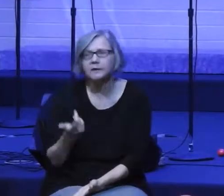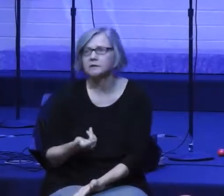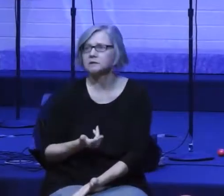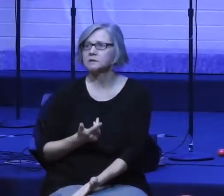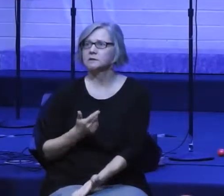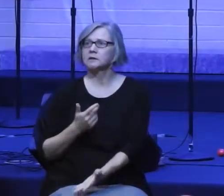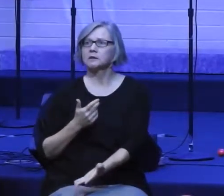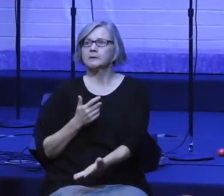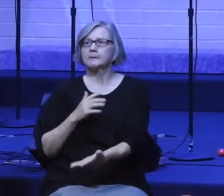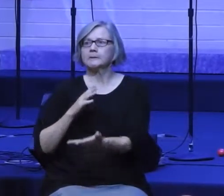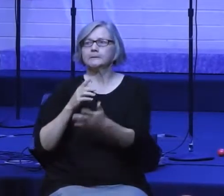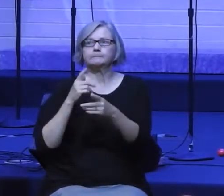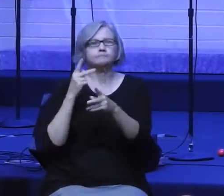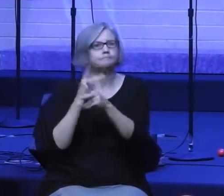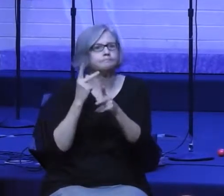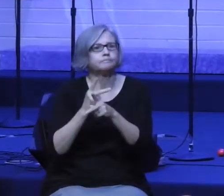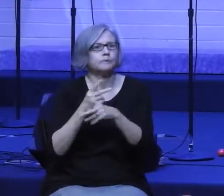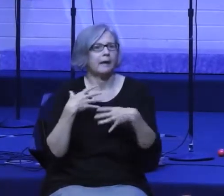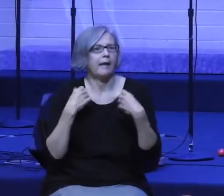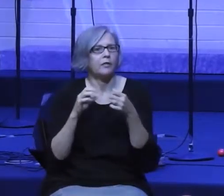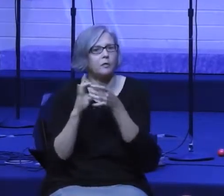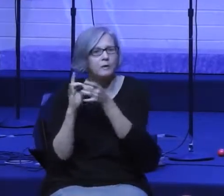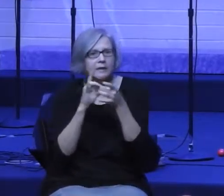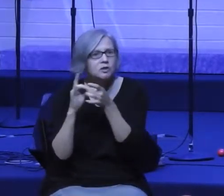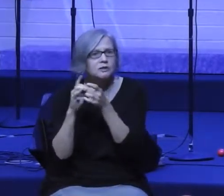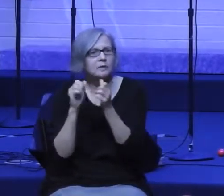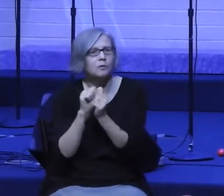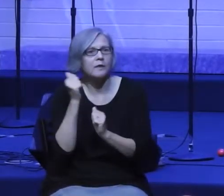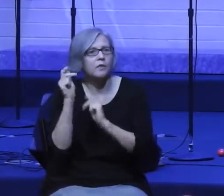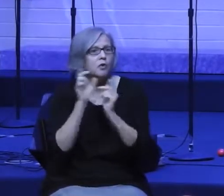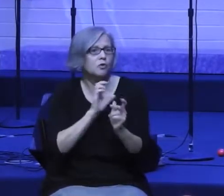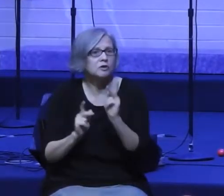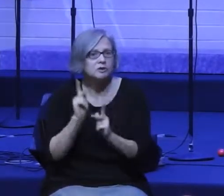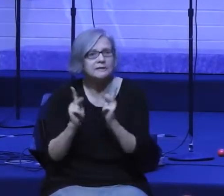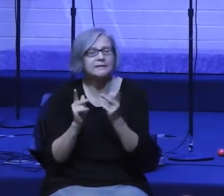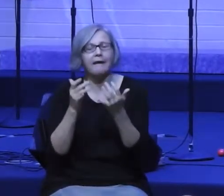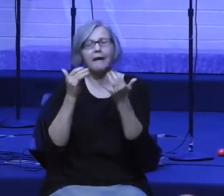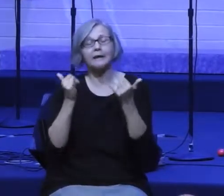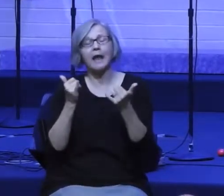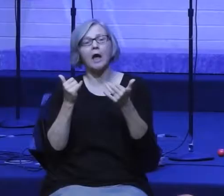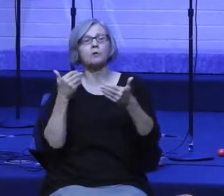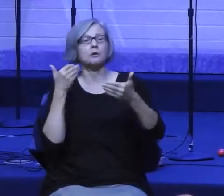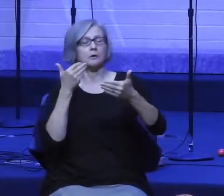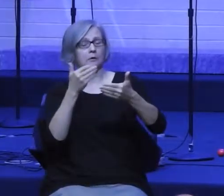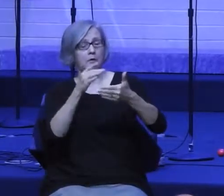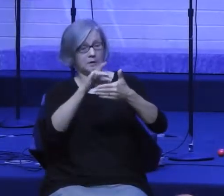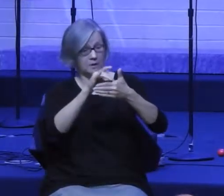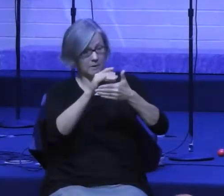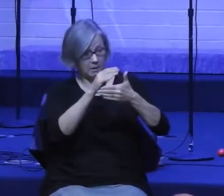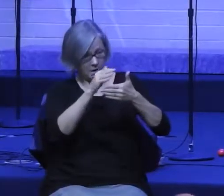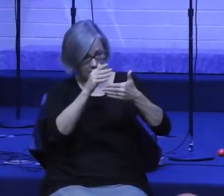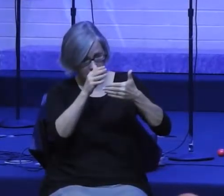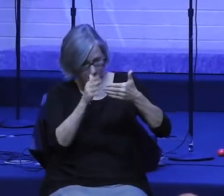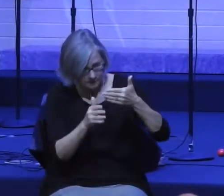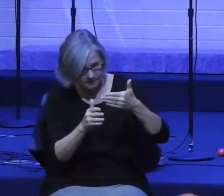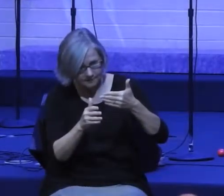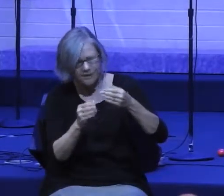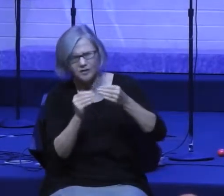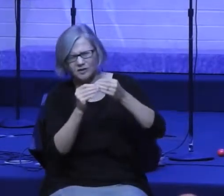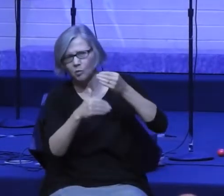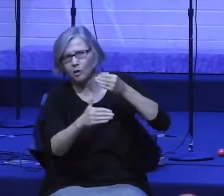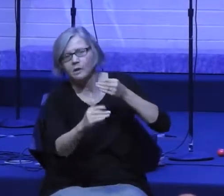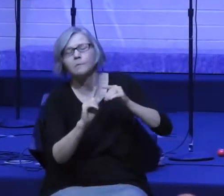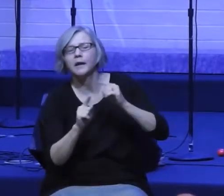of Peter's letter. So in a sense, this is Peter's summary of his whole message. He's been talking about suffering, he's been talking